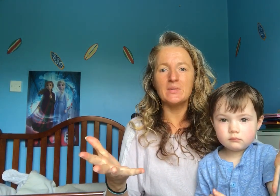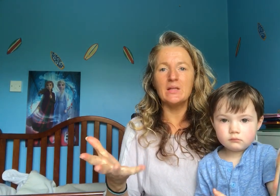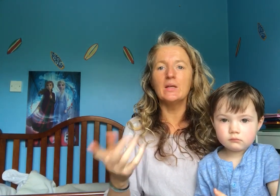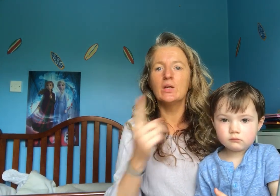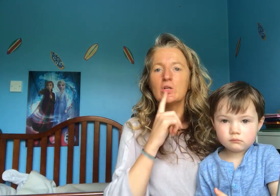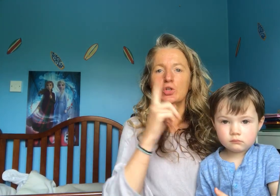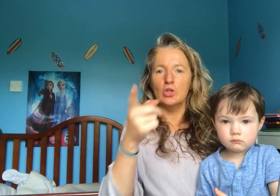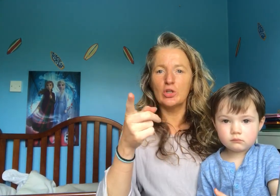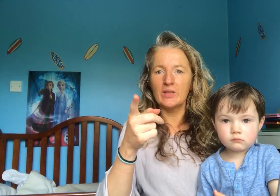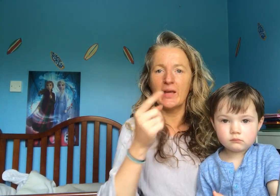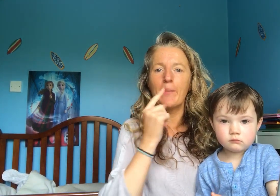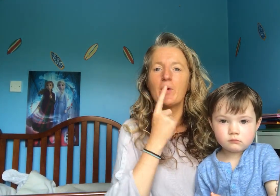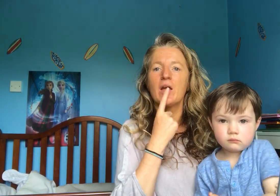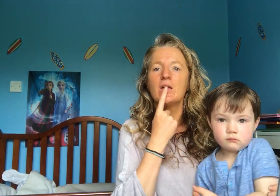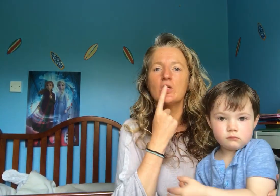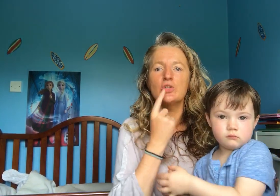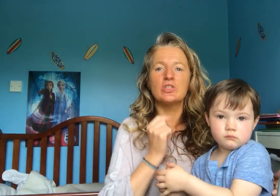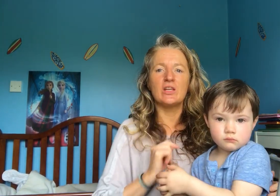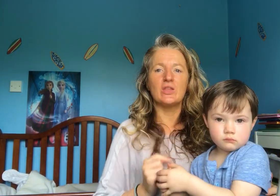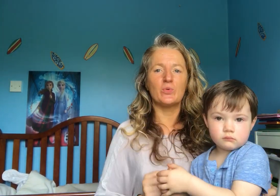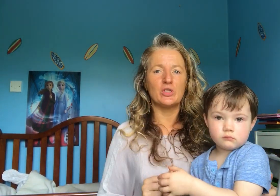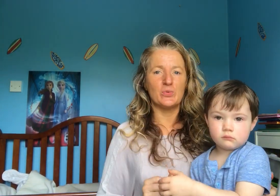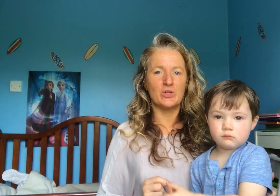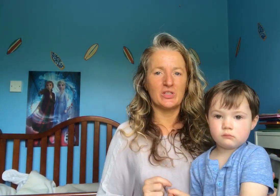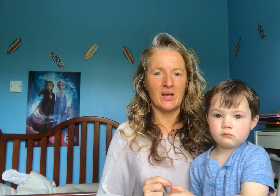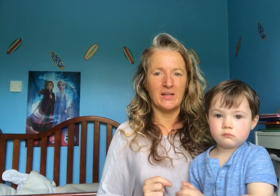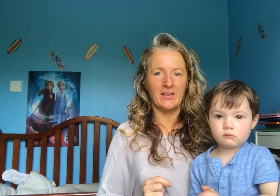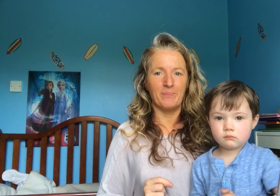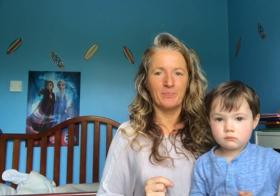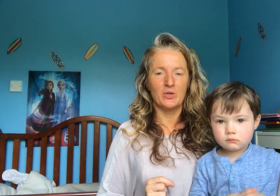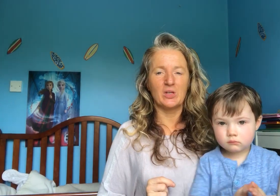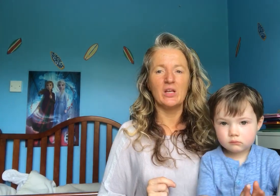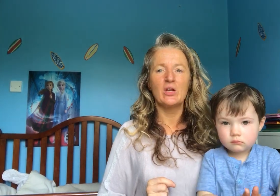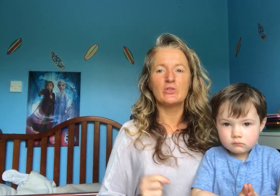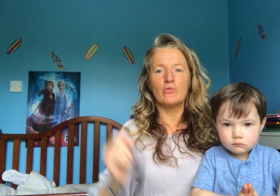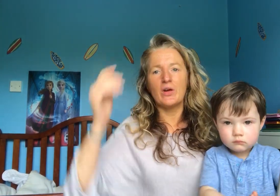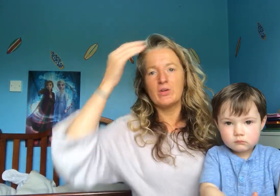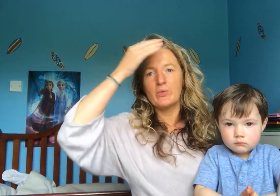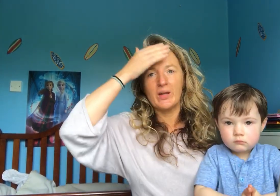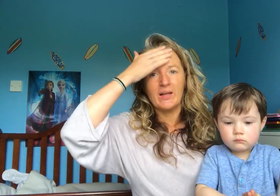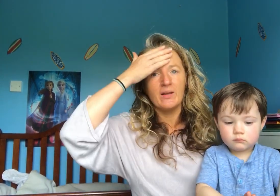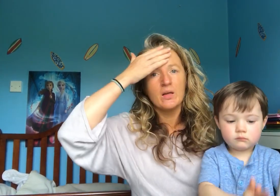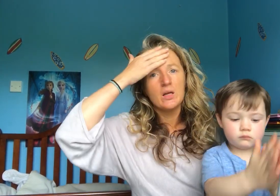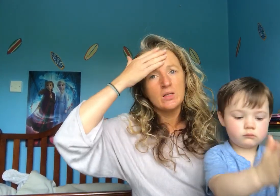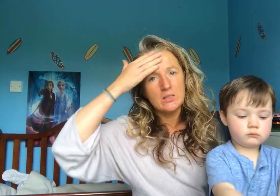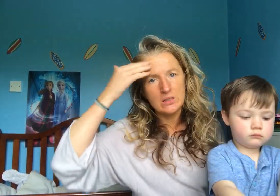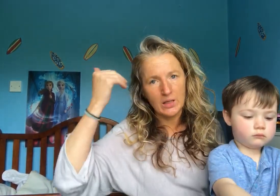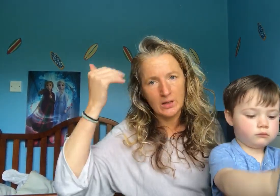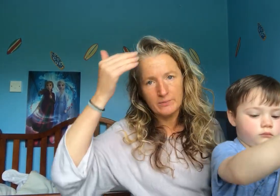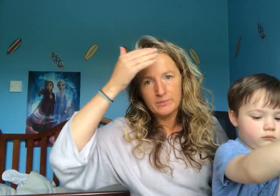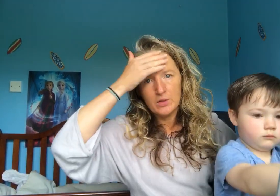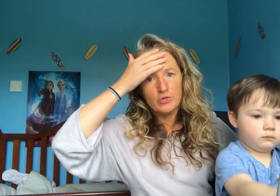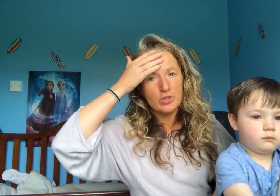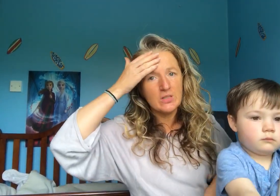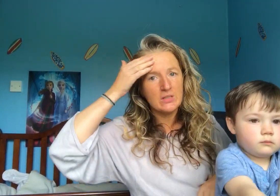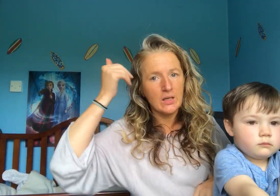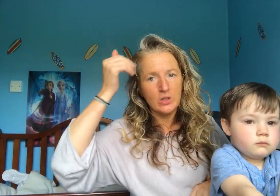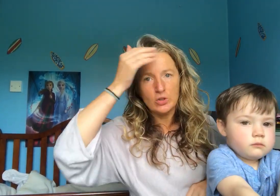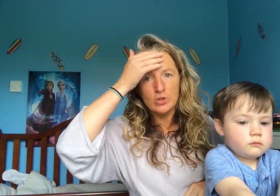empty. You look at the camera and you say the words when you're signing them. Okay, so very quickly, sick. If you're sick, you need